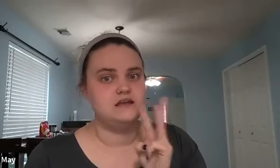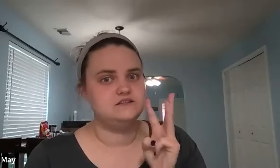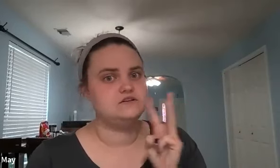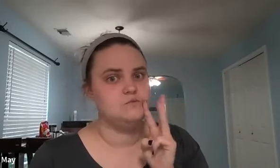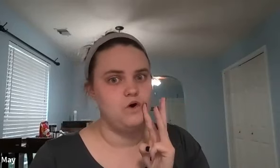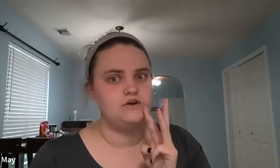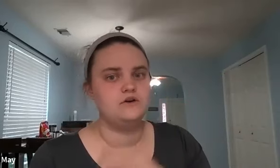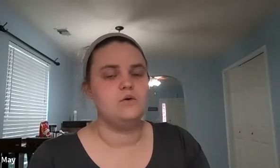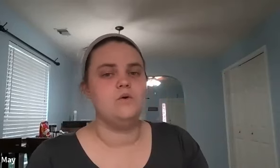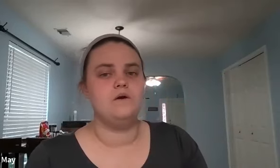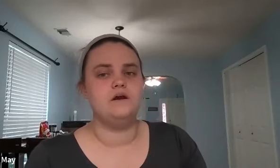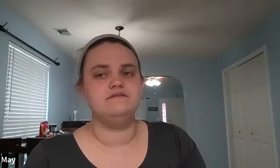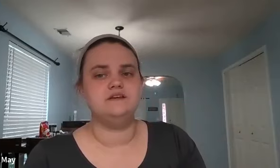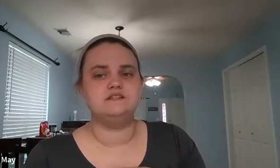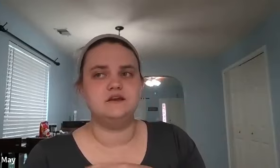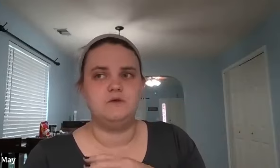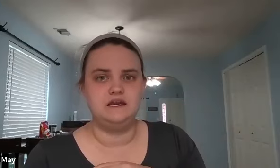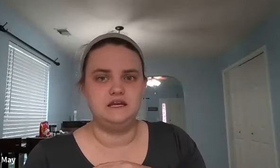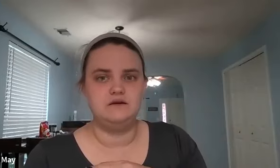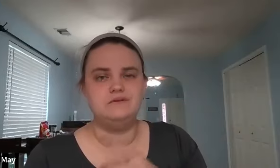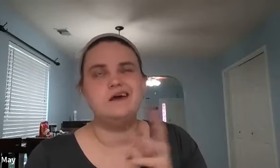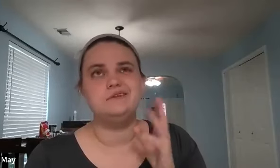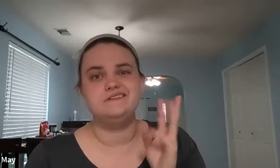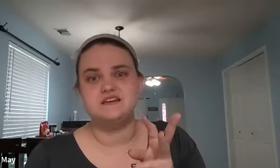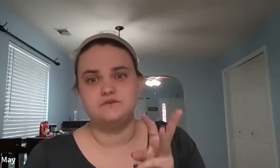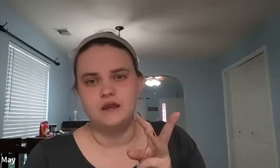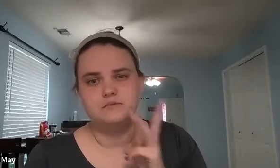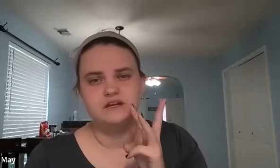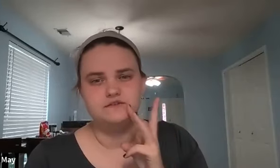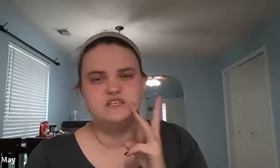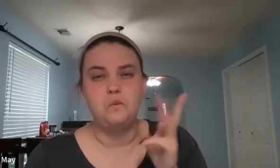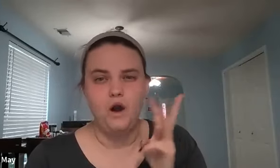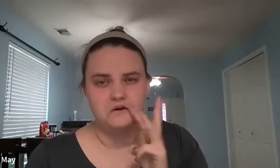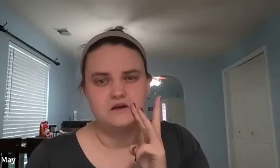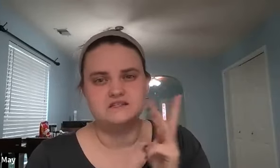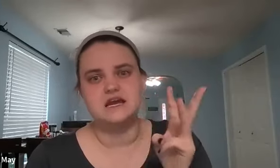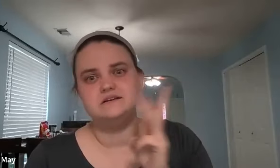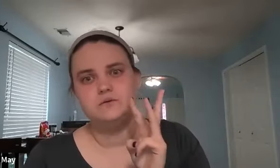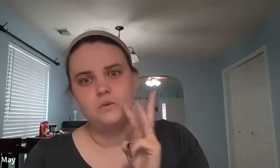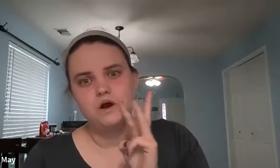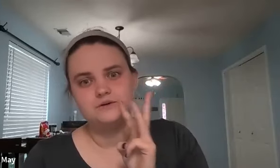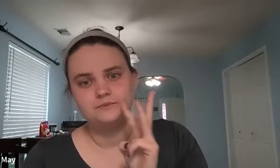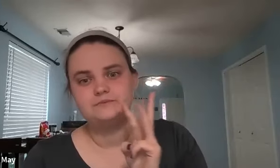I saw some water, or if it's like raining, not really the sign for rain, but if you see water outside, water.